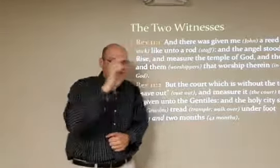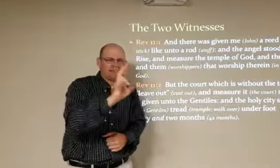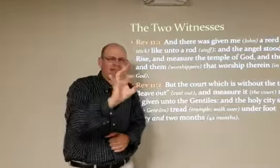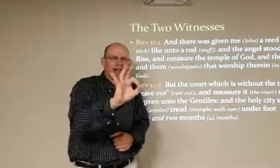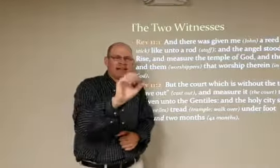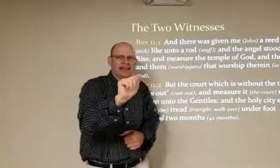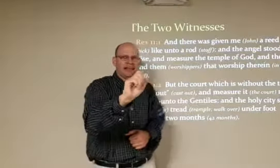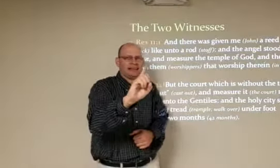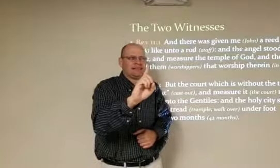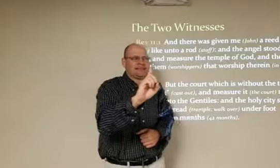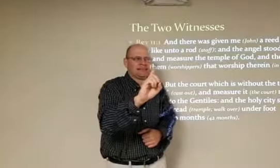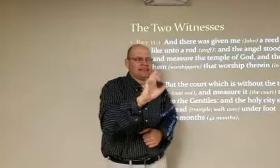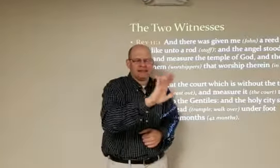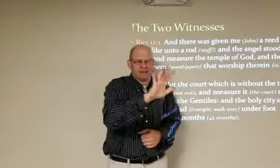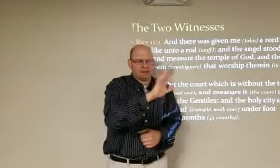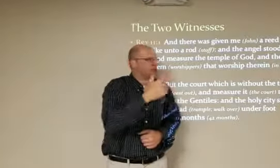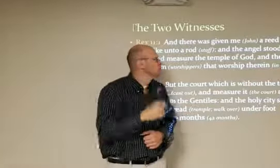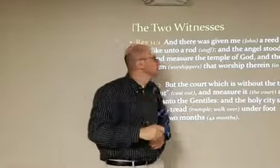96 AD, I believe. 96 AD.